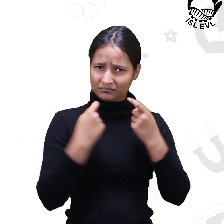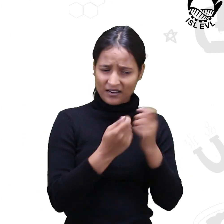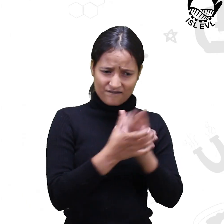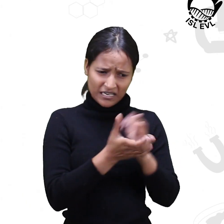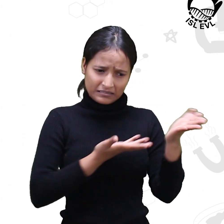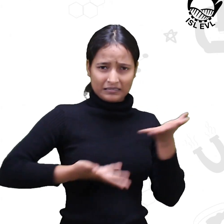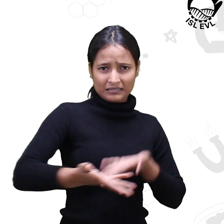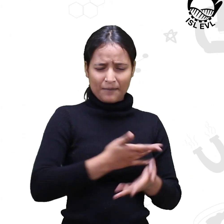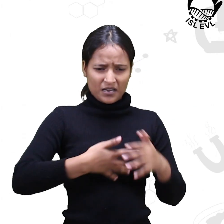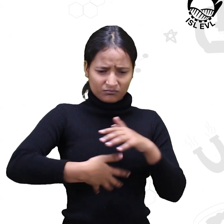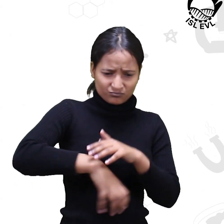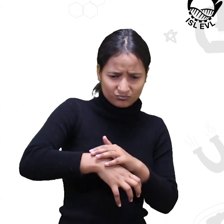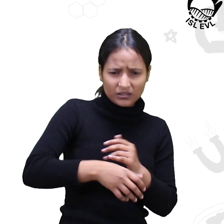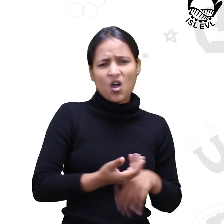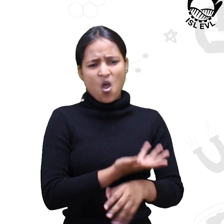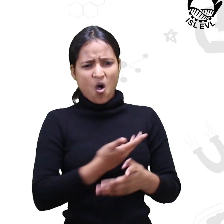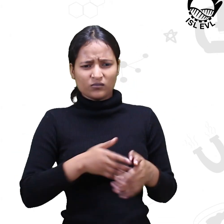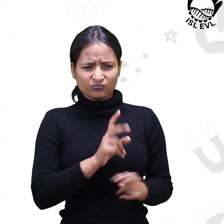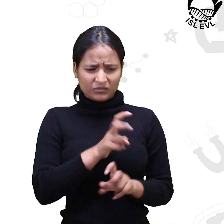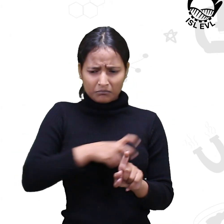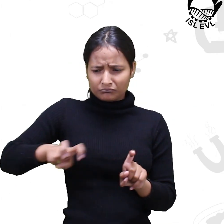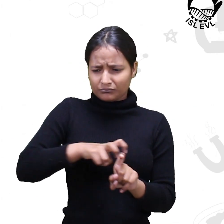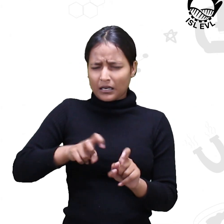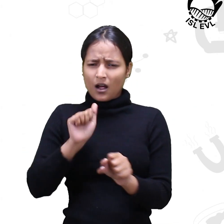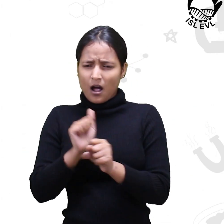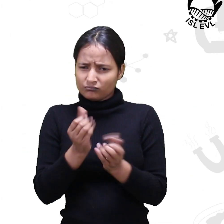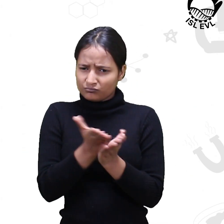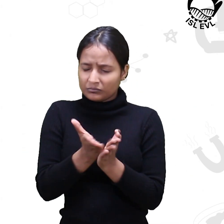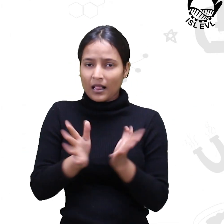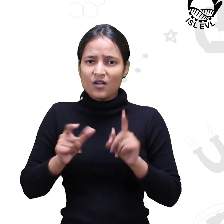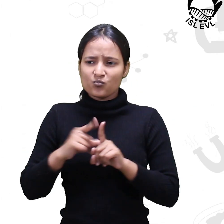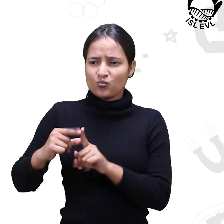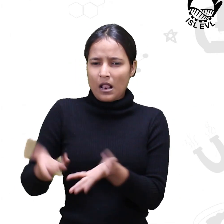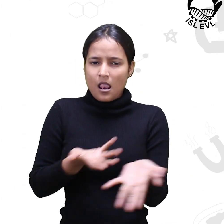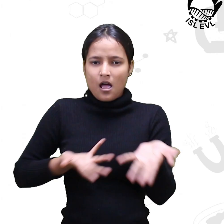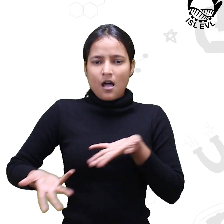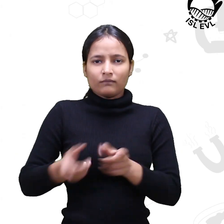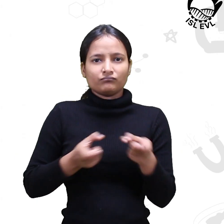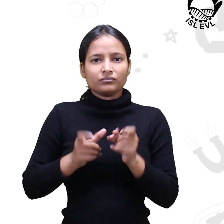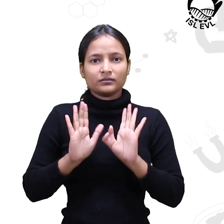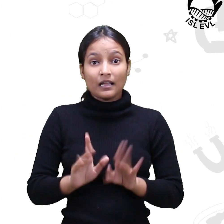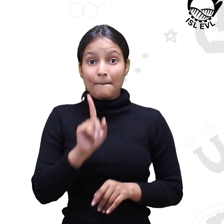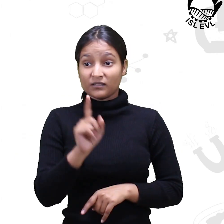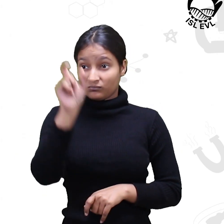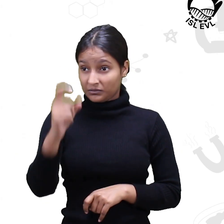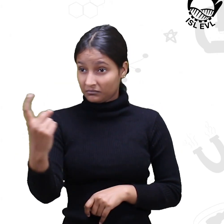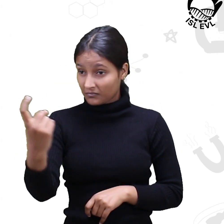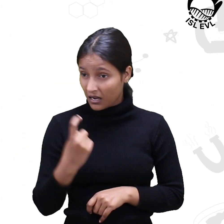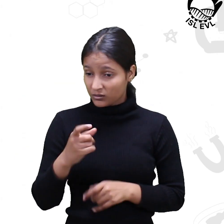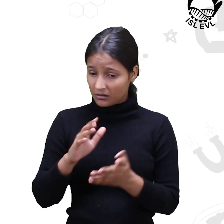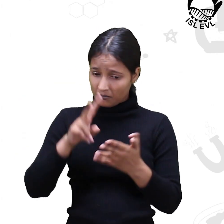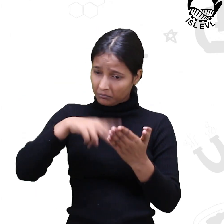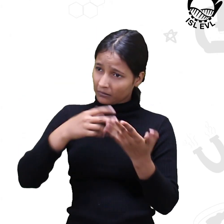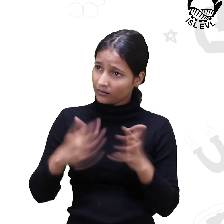after half an hour of discussing baseball, basketball. Then suddenly someone would ask, have you read this paper? And that's it.